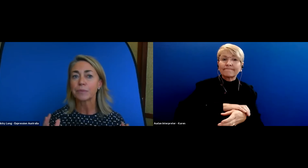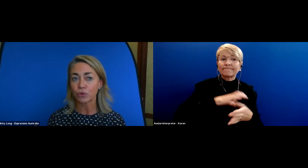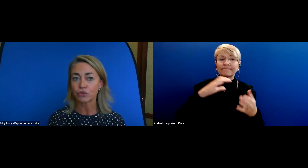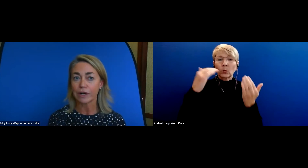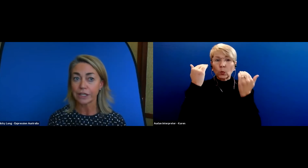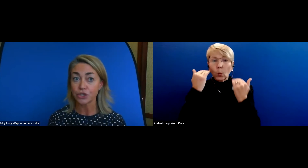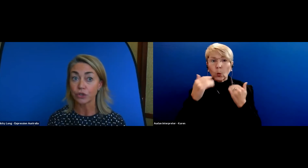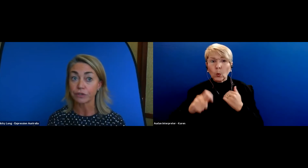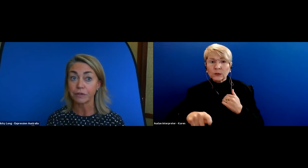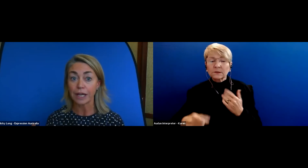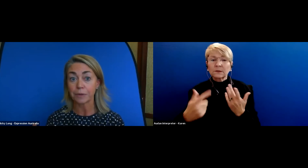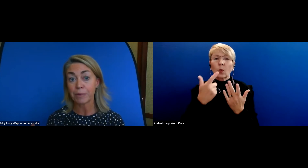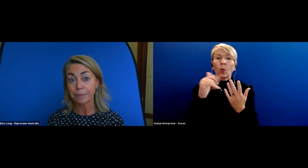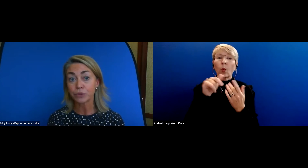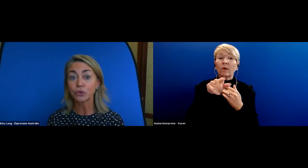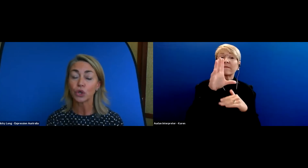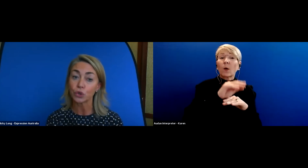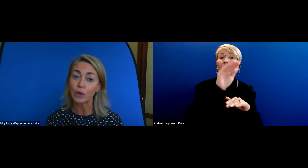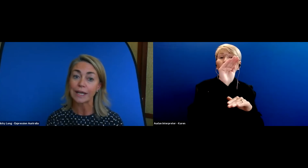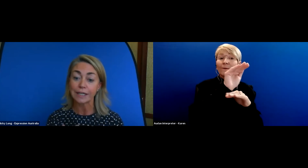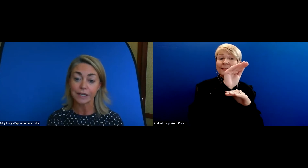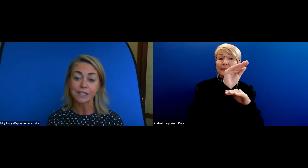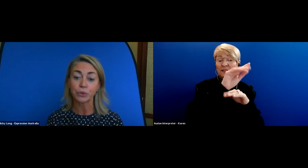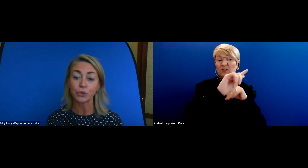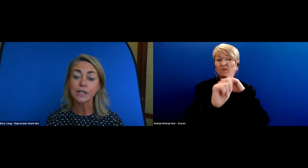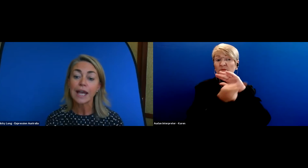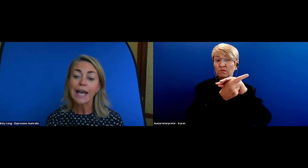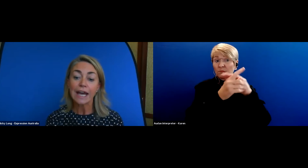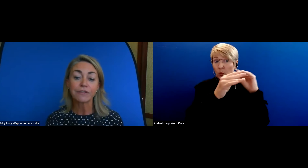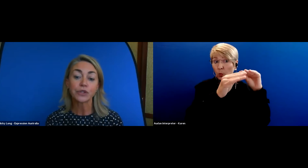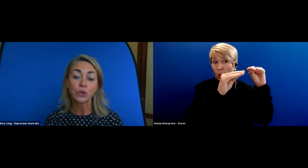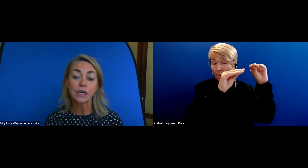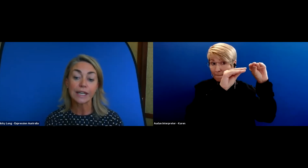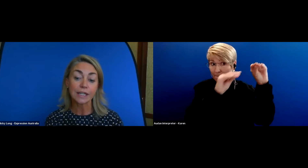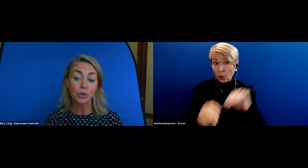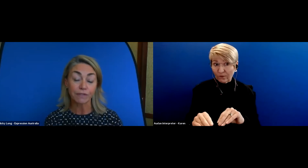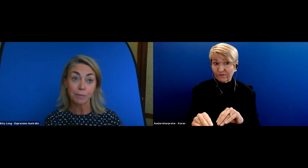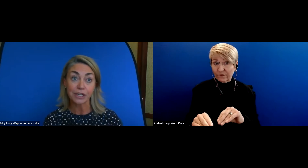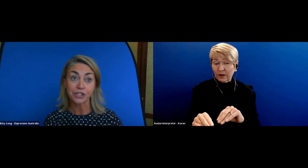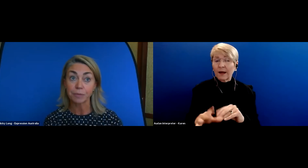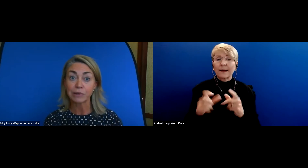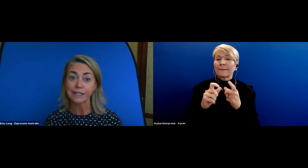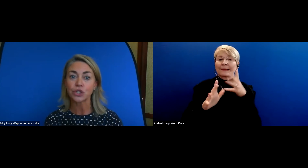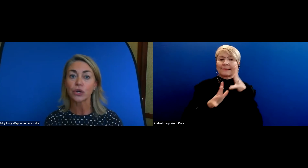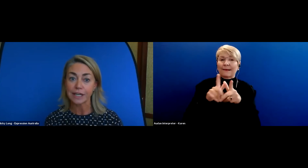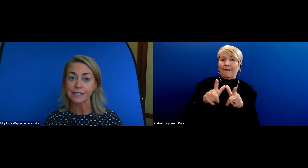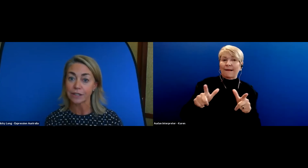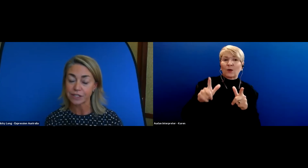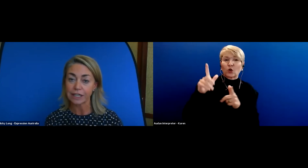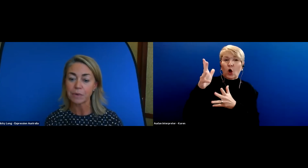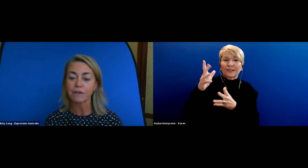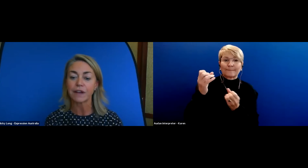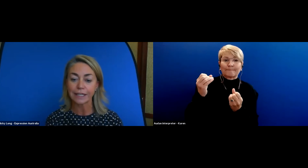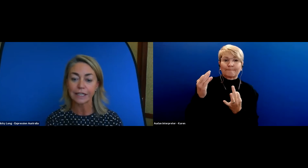quite a broad range of people who are needing support. And if you need more information, please contact